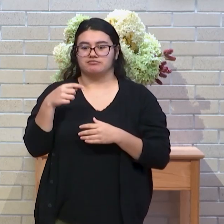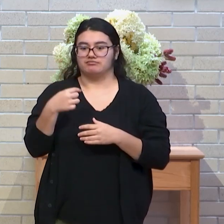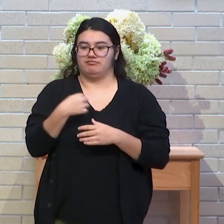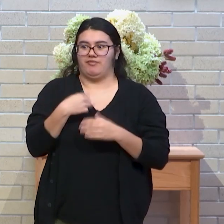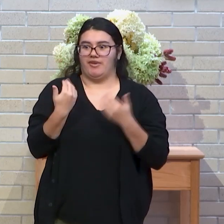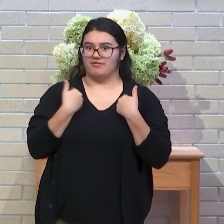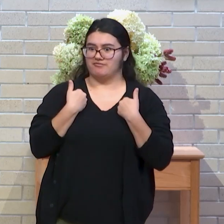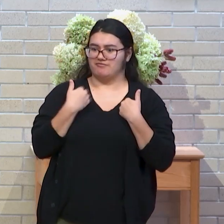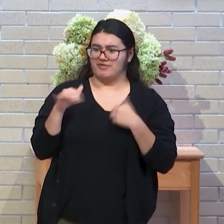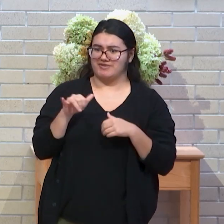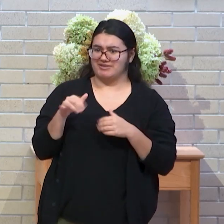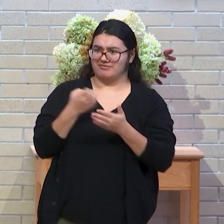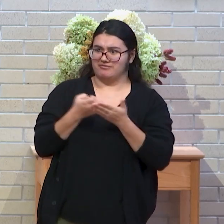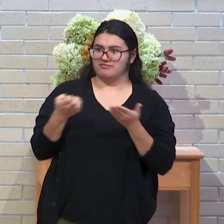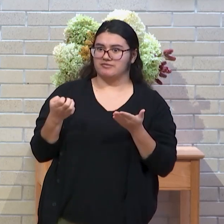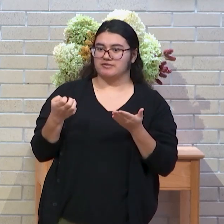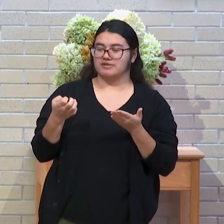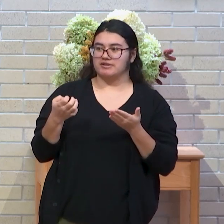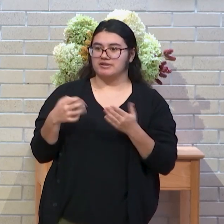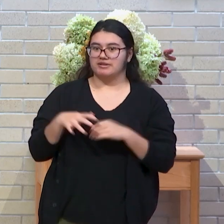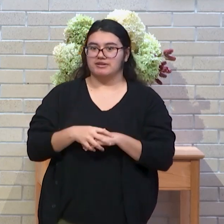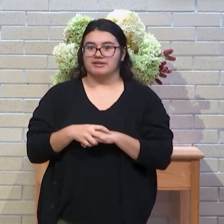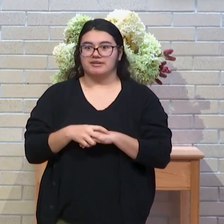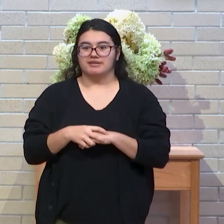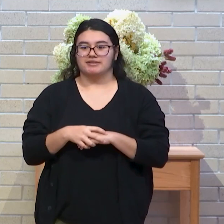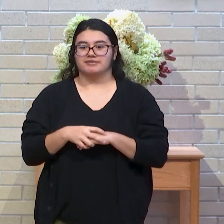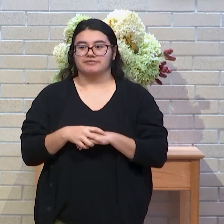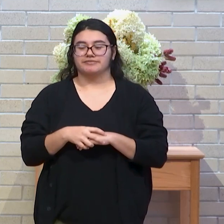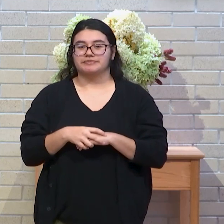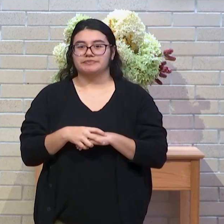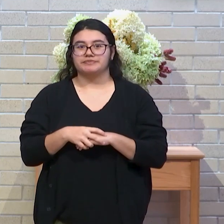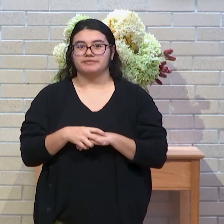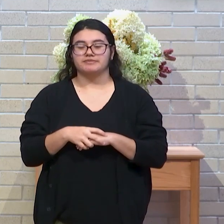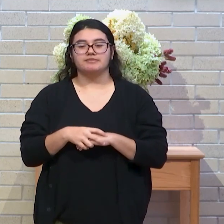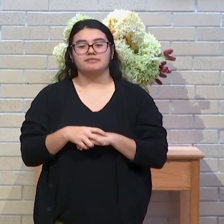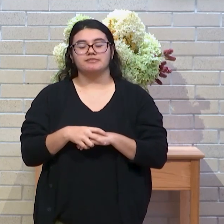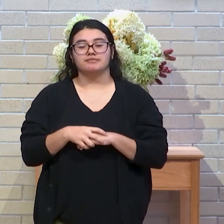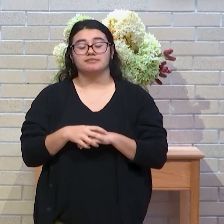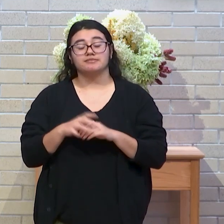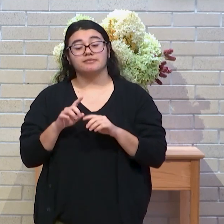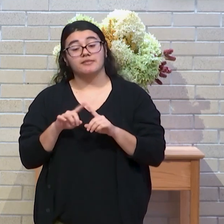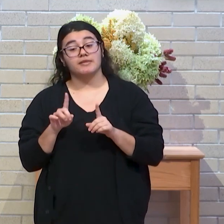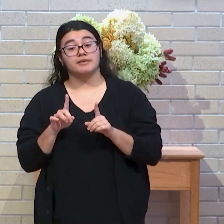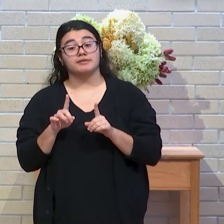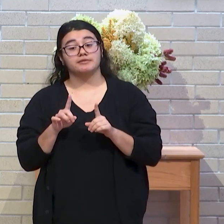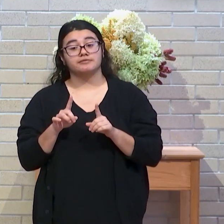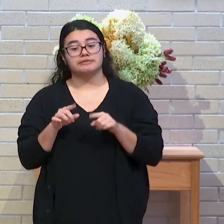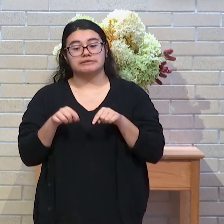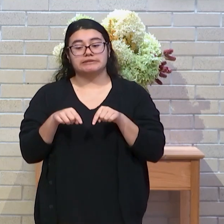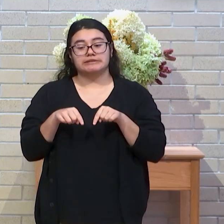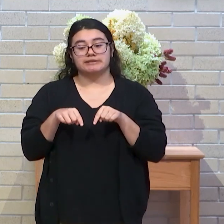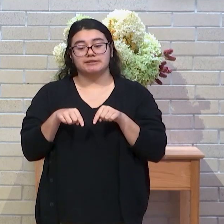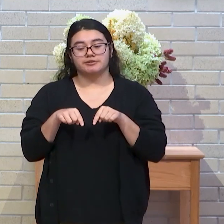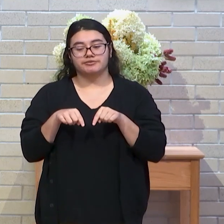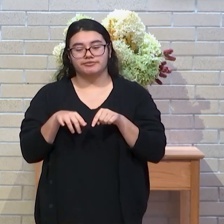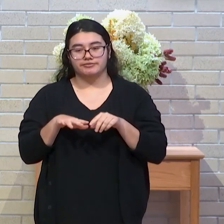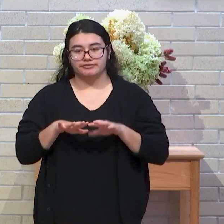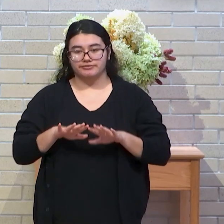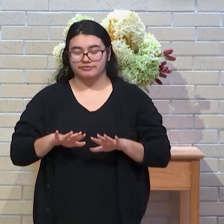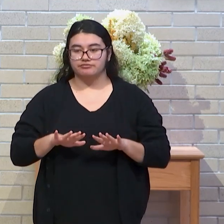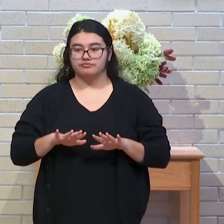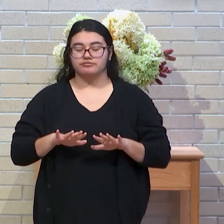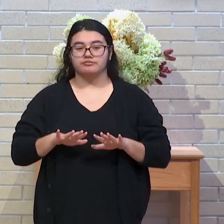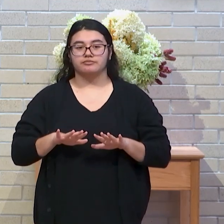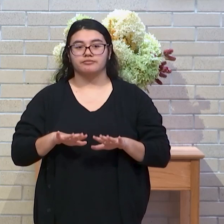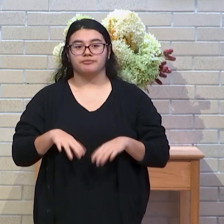did not have the suggested gear for the elevation we were at. Somehow, though, I was not stressed and relied on the guidance of my